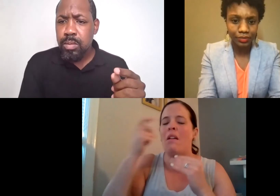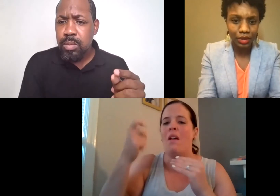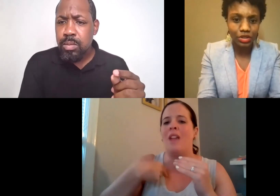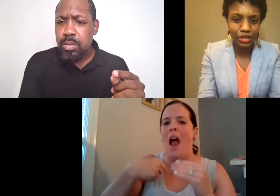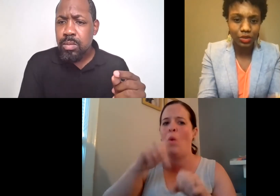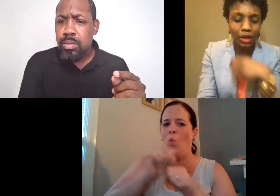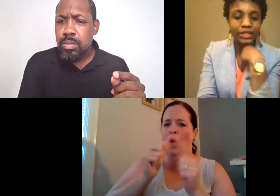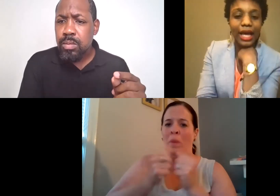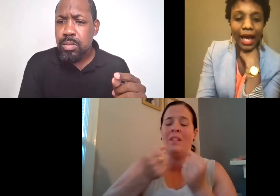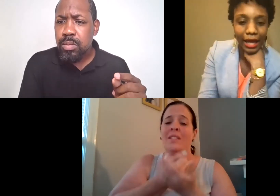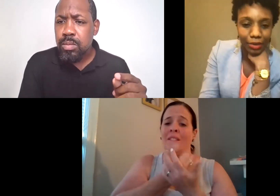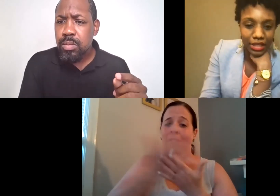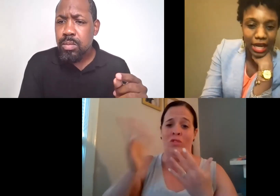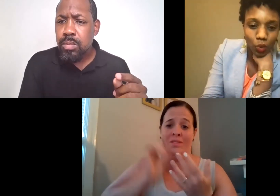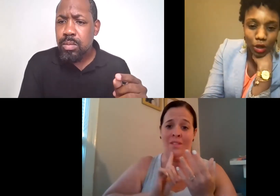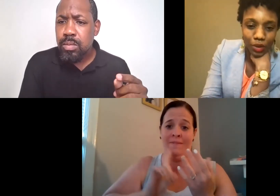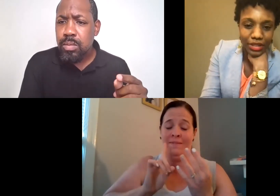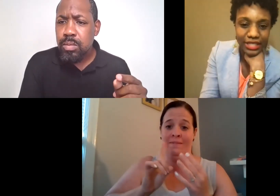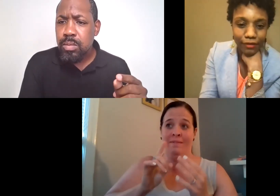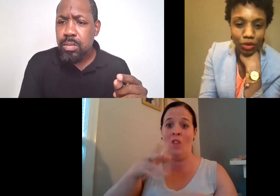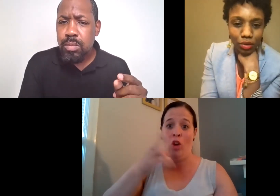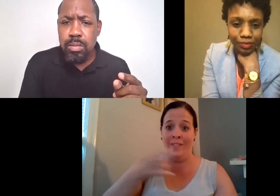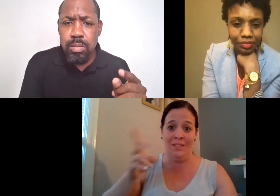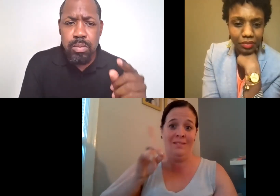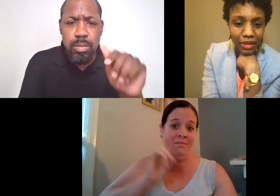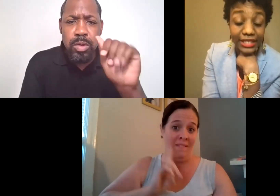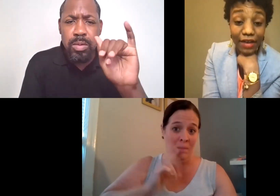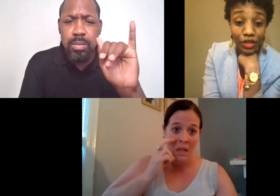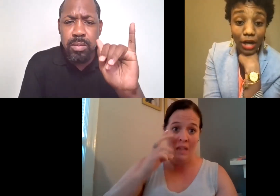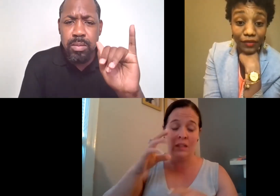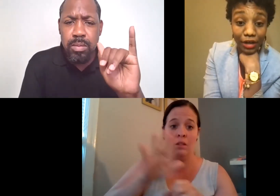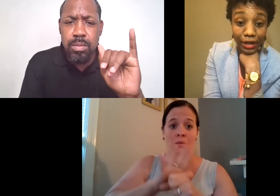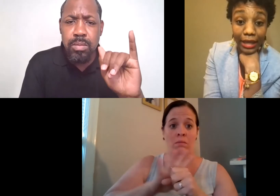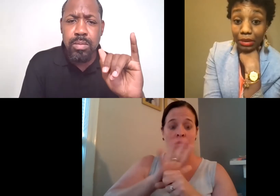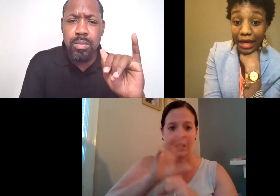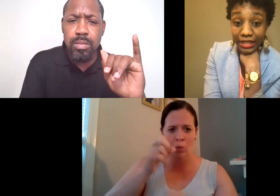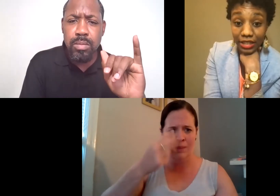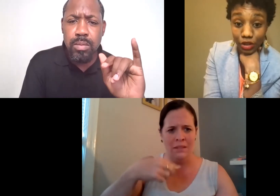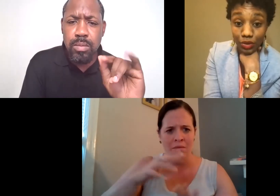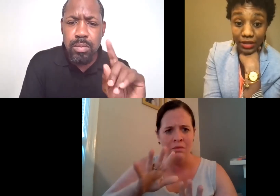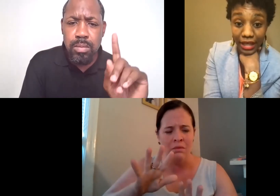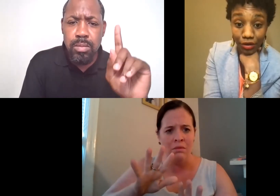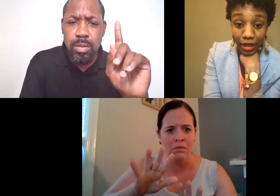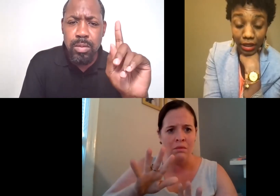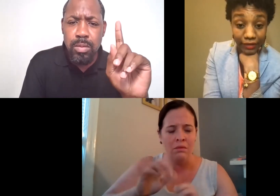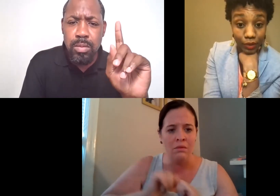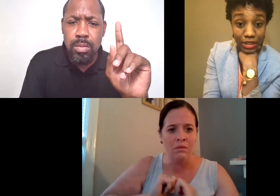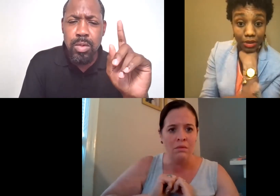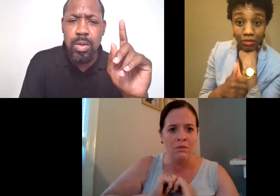So I just wanted to add, because I work with several deaf and hard of hearing and blind individuals in the area. Can everyone see me?